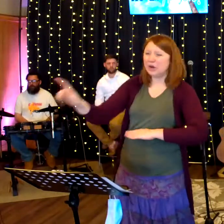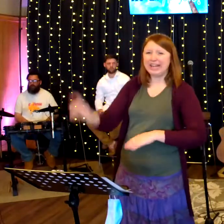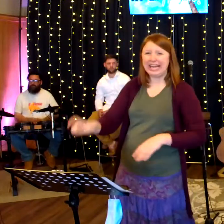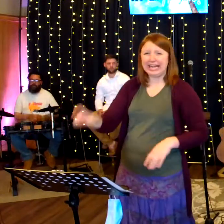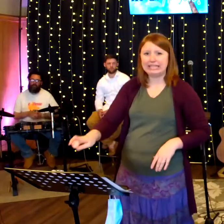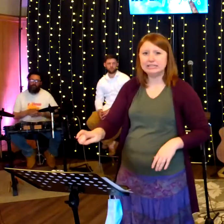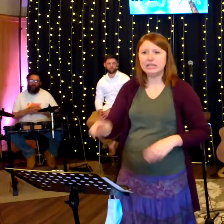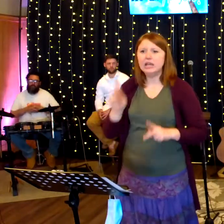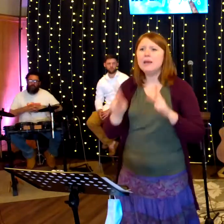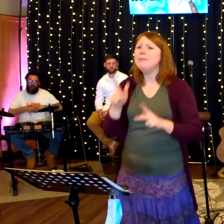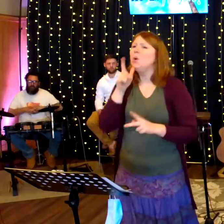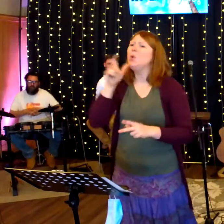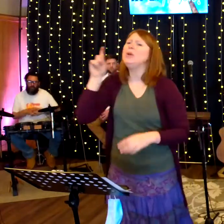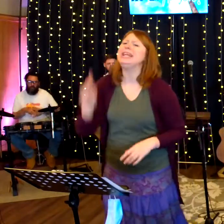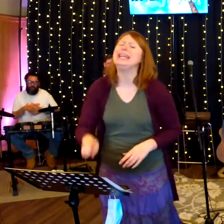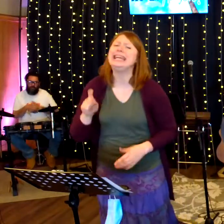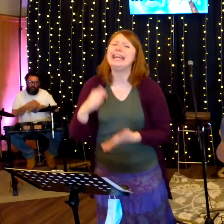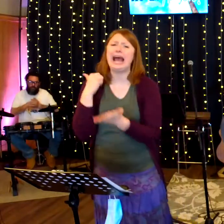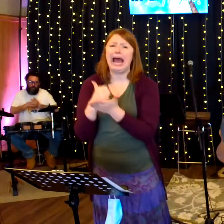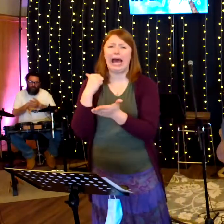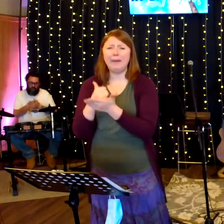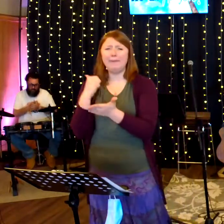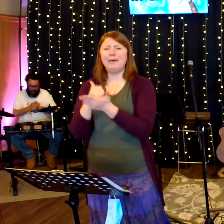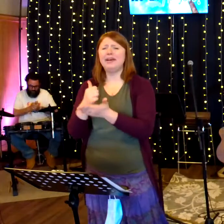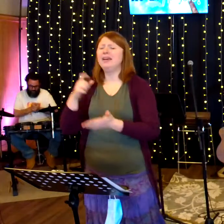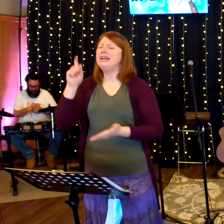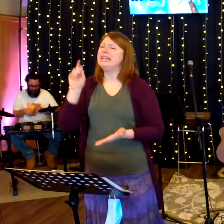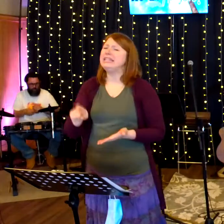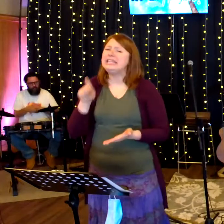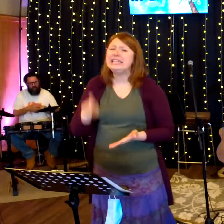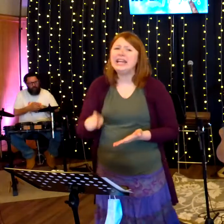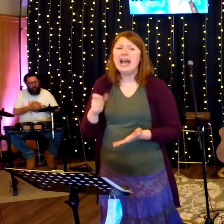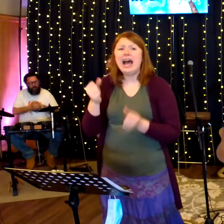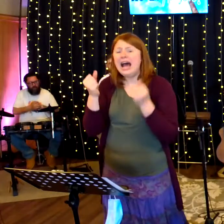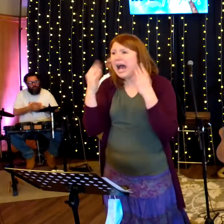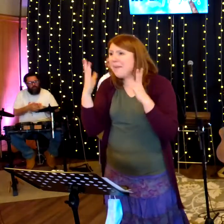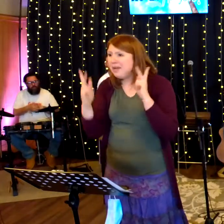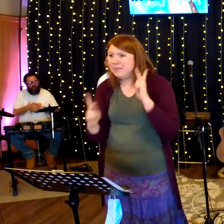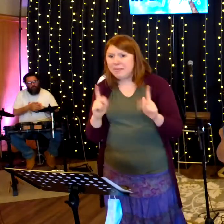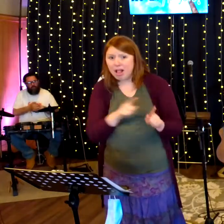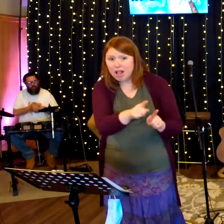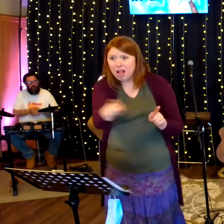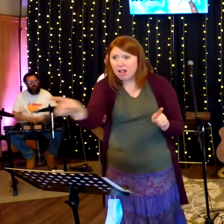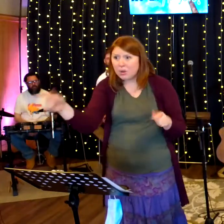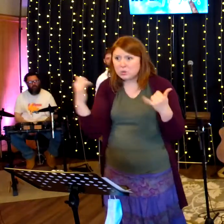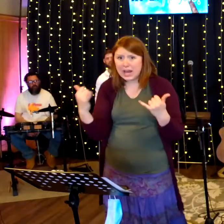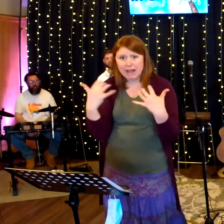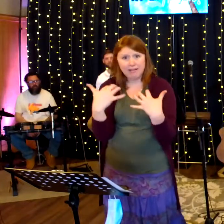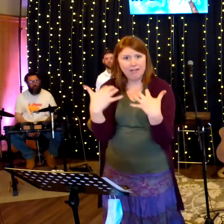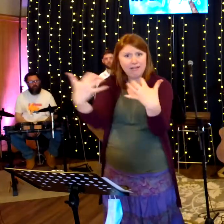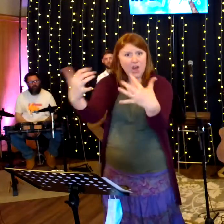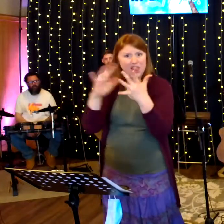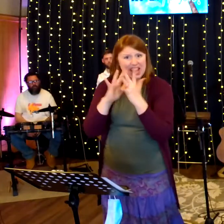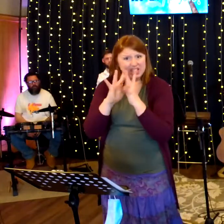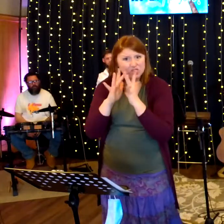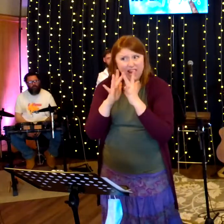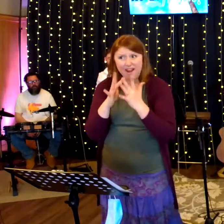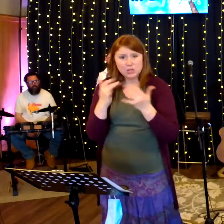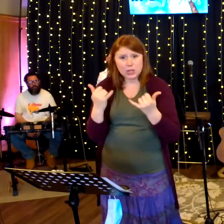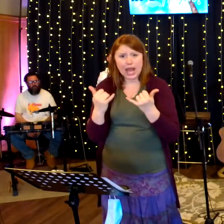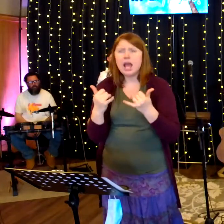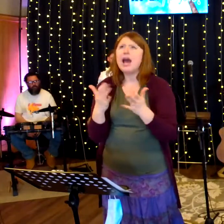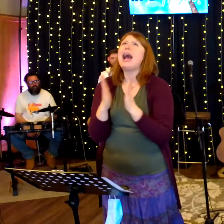are looking for that resurrection in their life. This morning, how many people, we don't know, how many people out there in internet land prayed that prayer